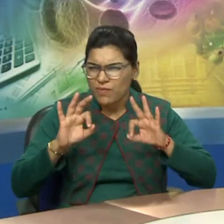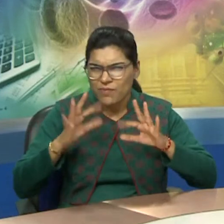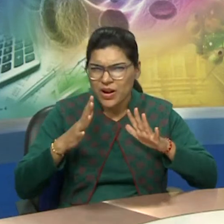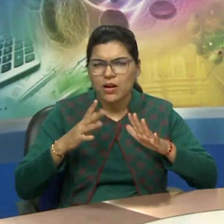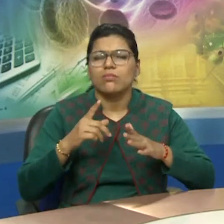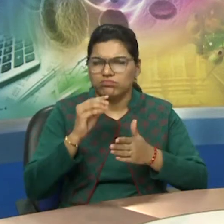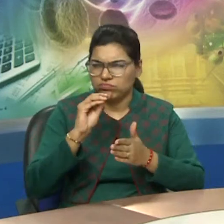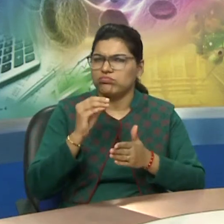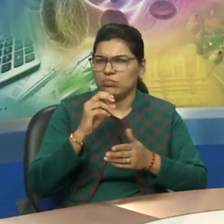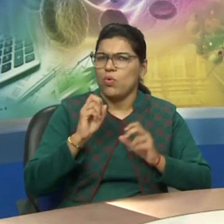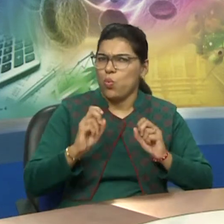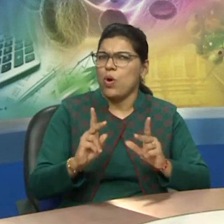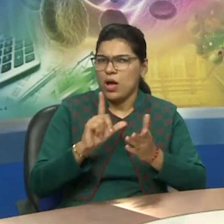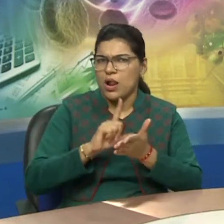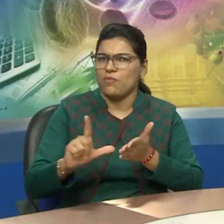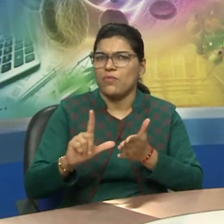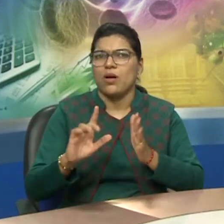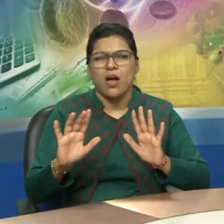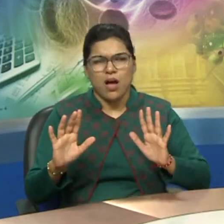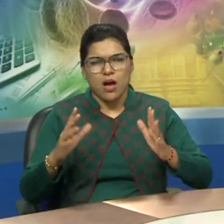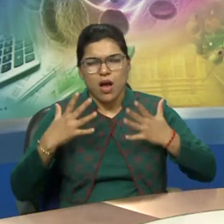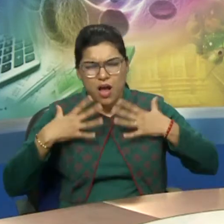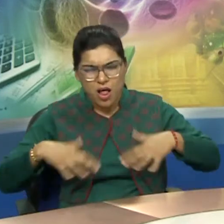If we are doing something irregularly on